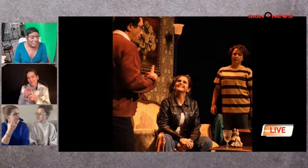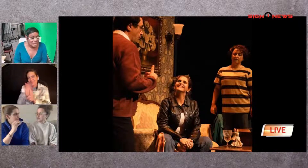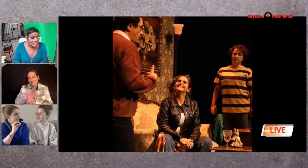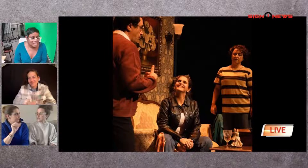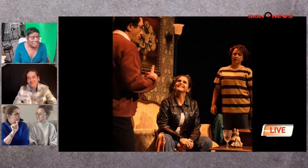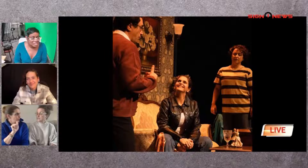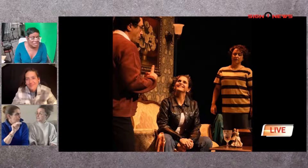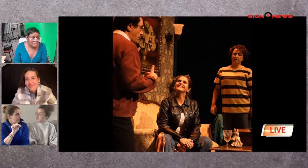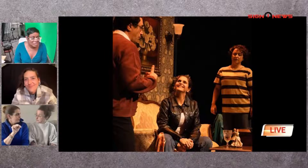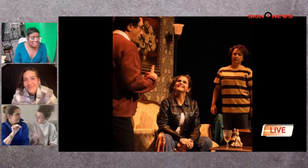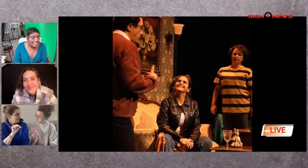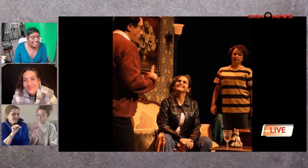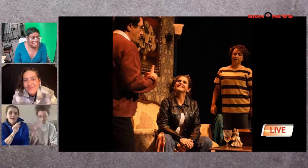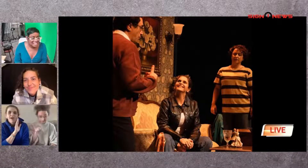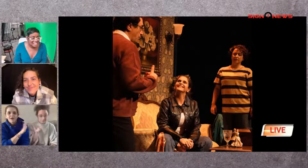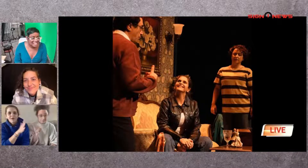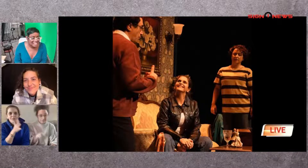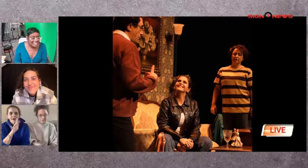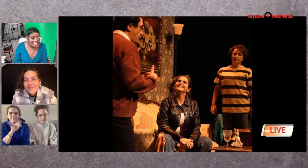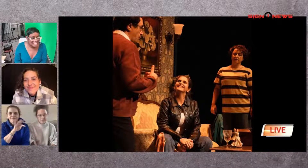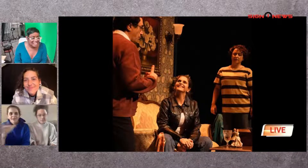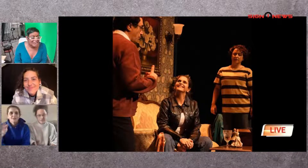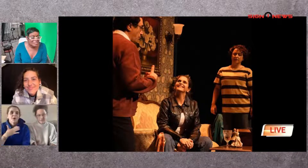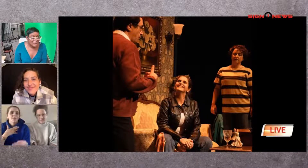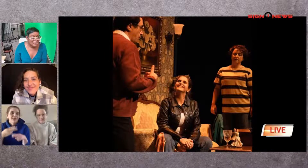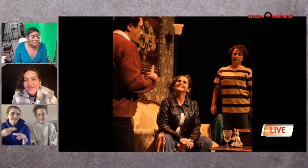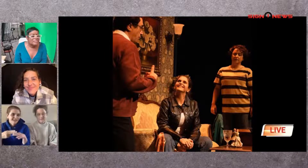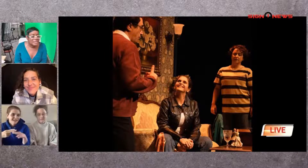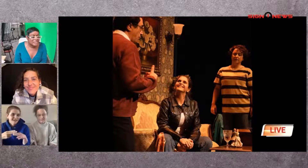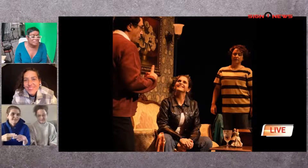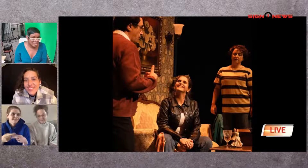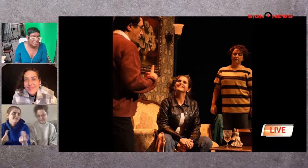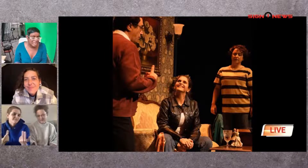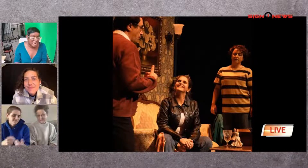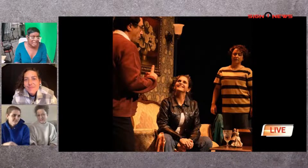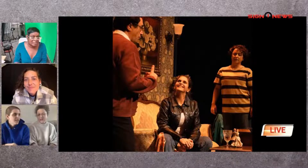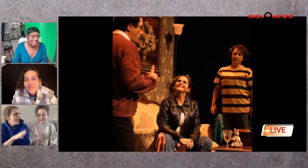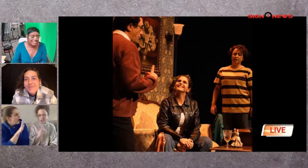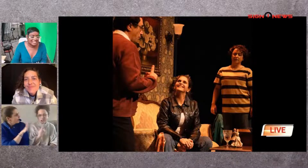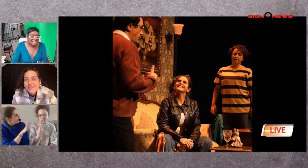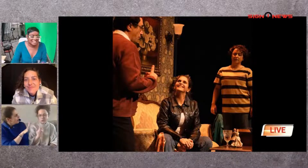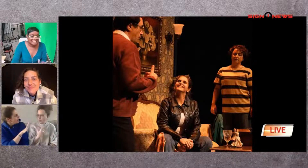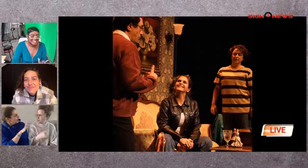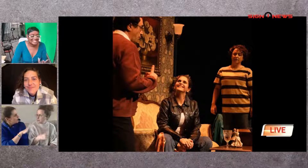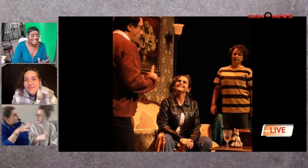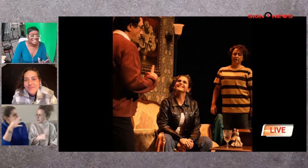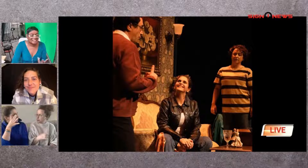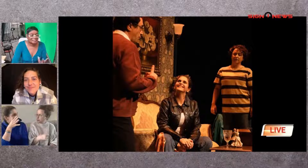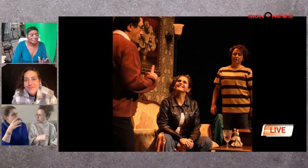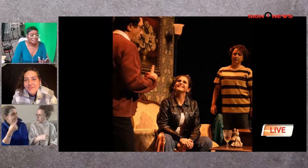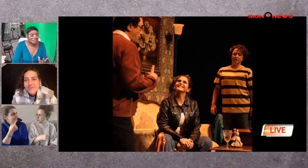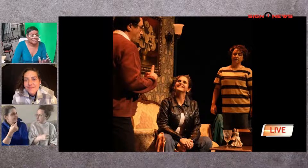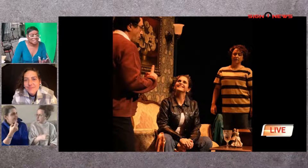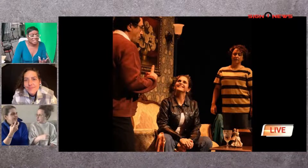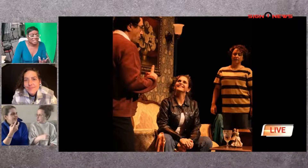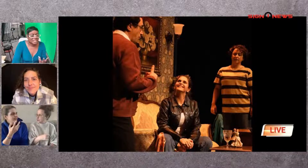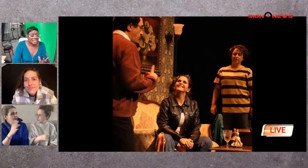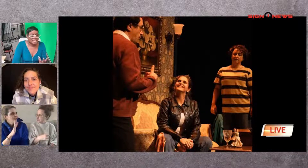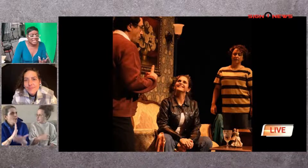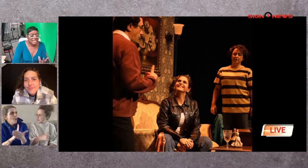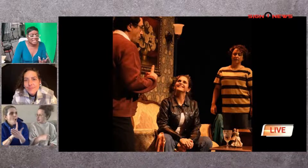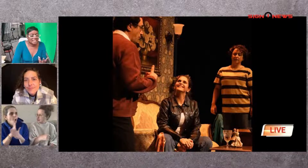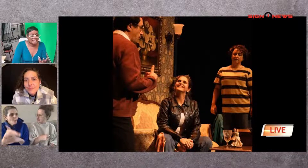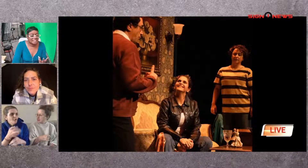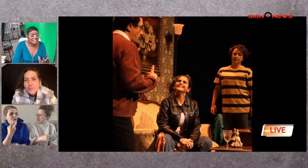And the mom says, "Joan," Mm-hmm. her mom finger spells my name. So, and